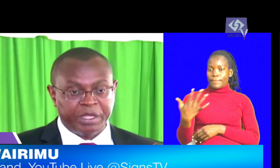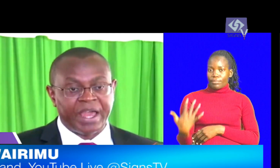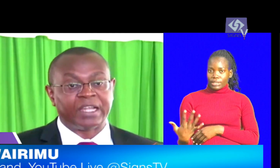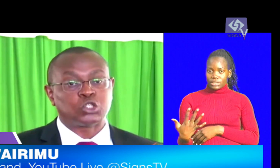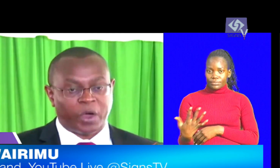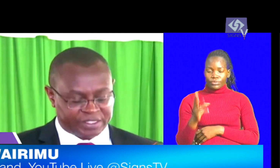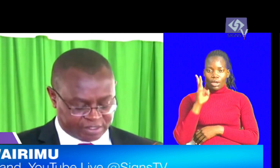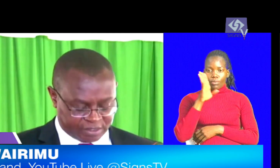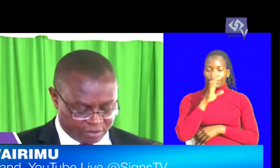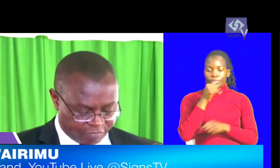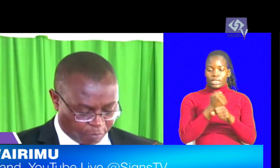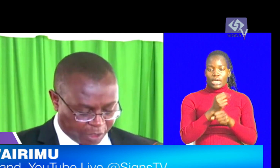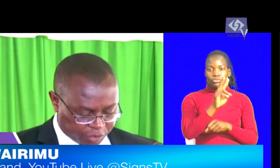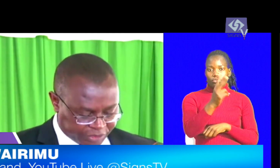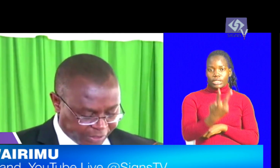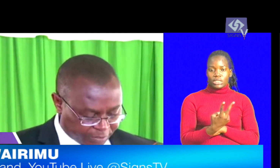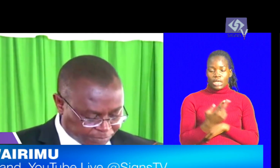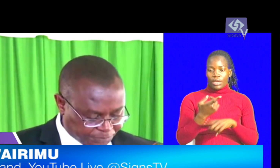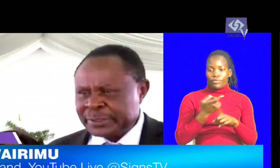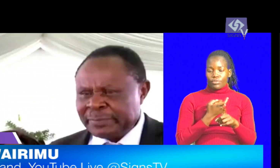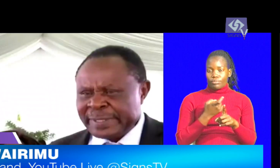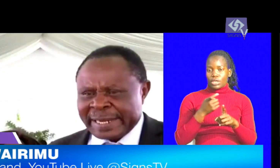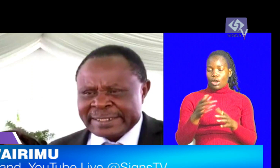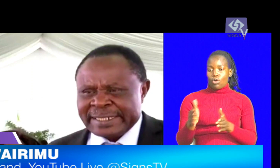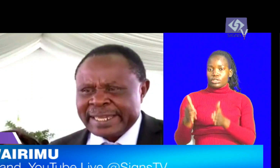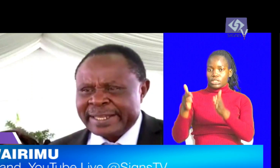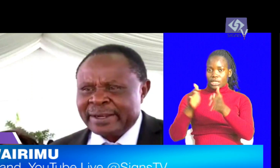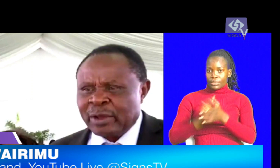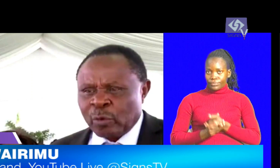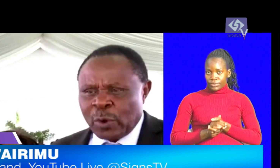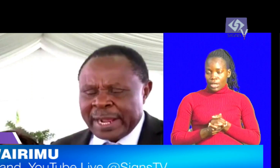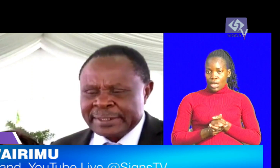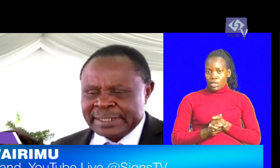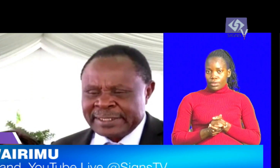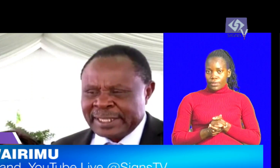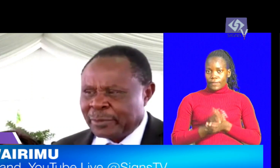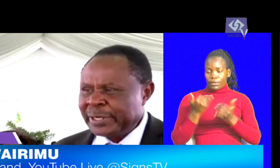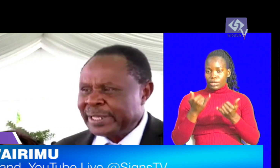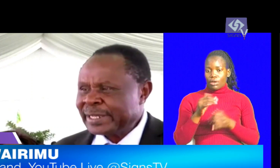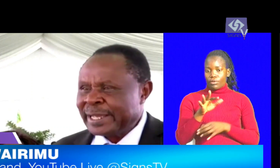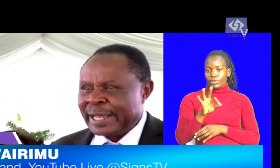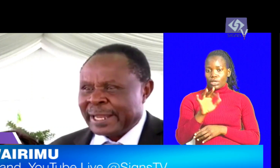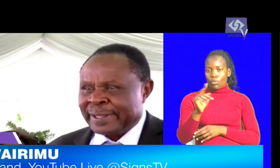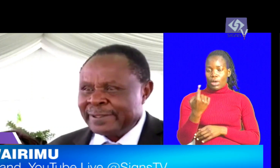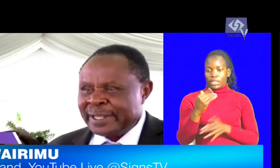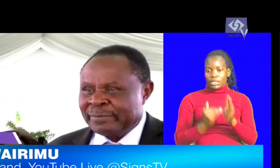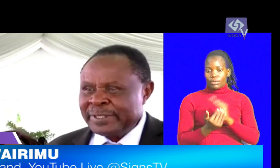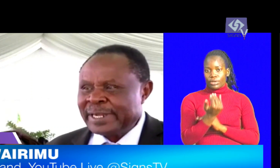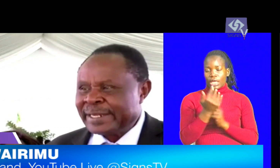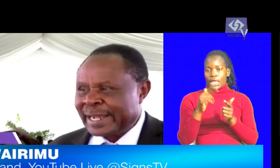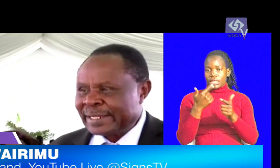be done twice from the container. If they are taken once in the morning and then the